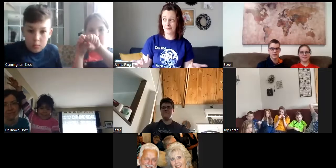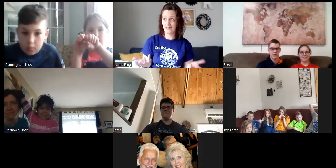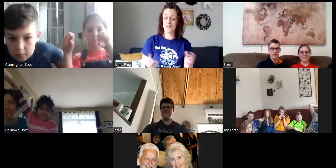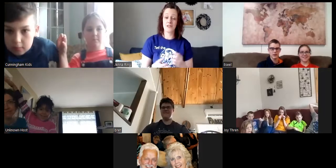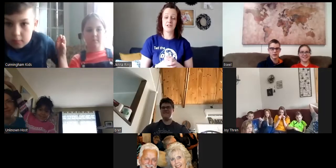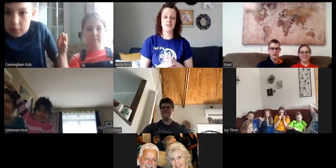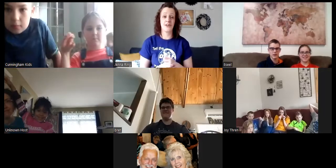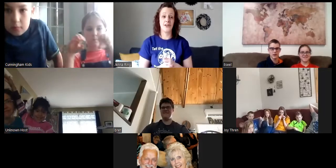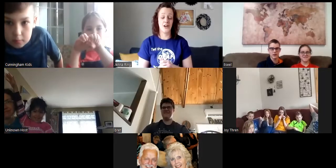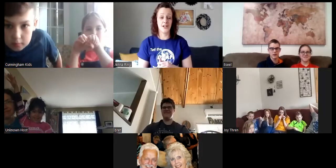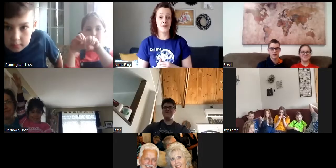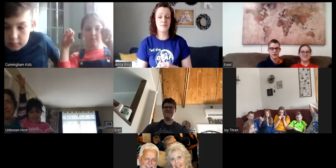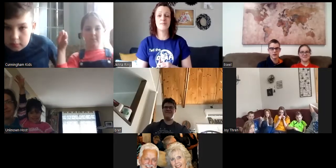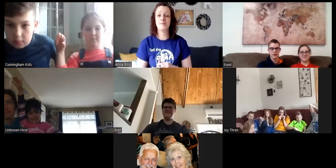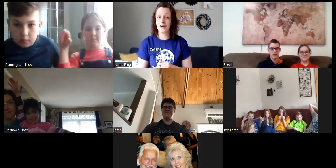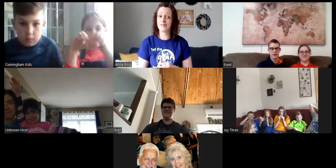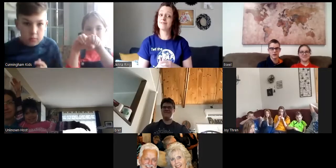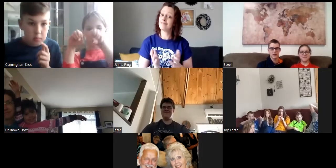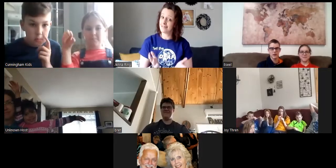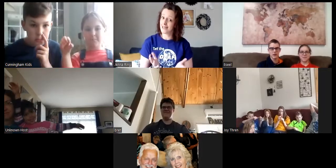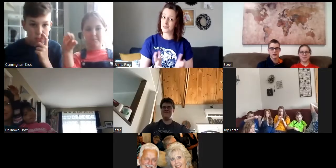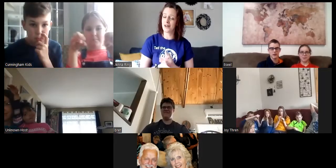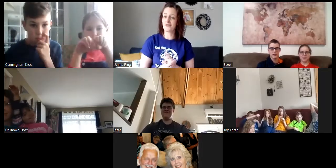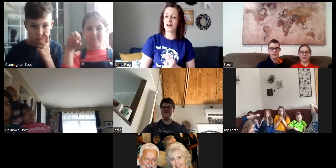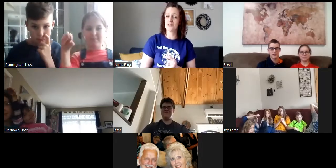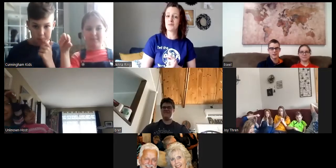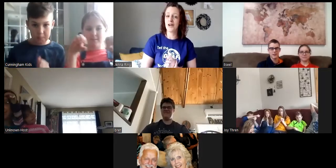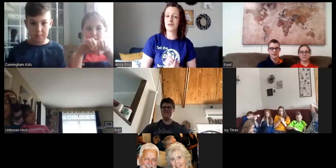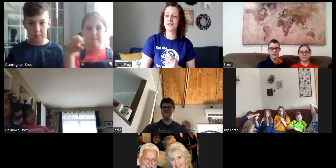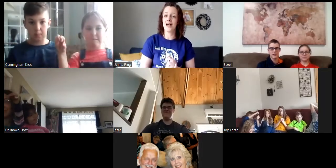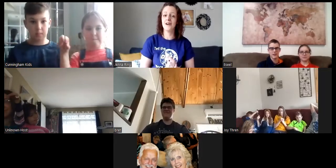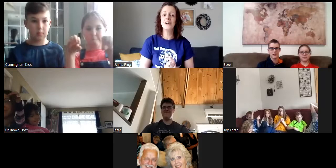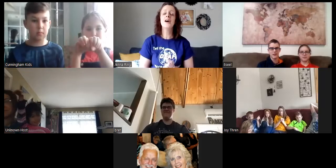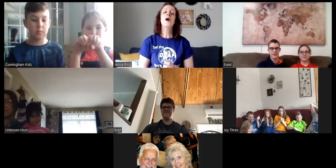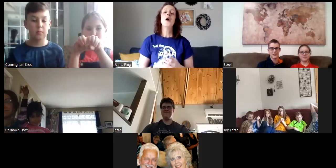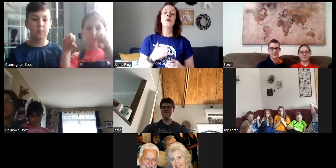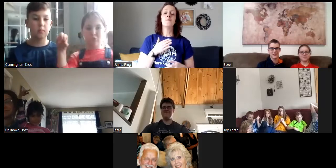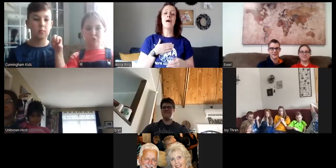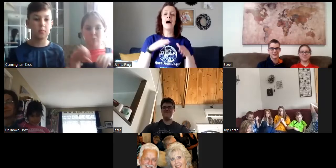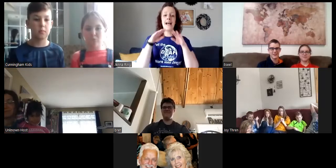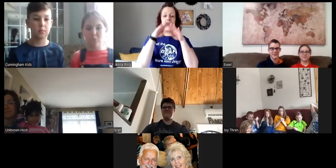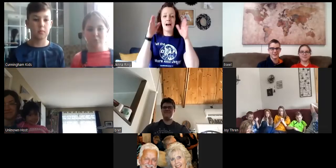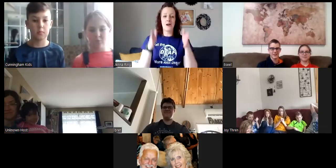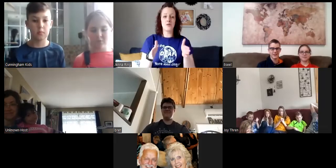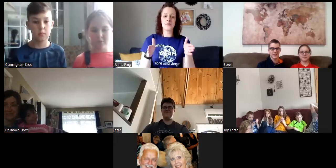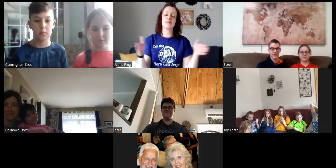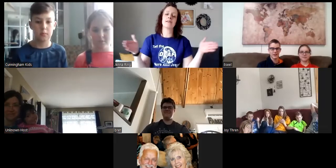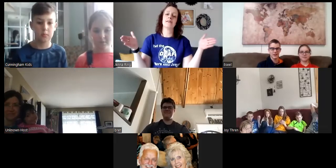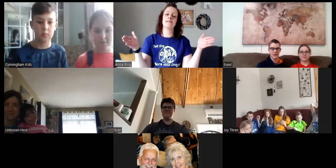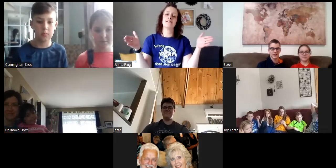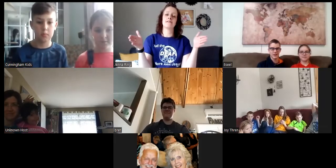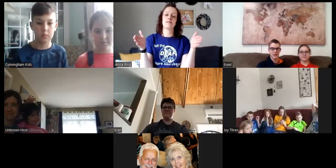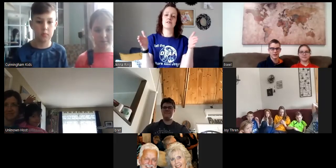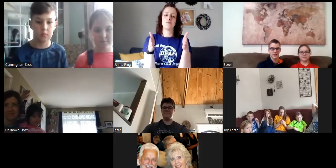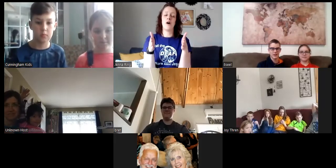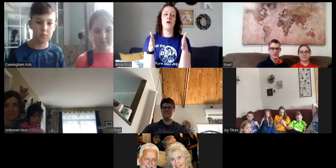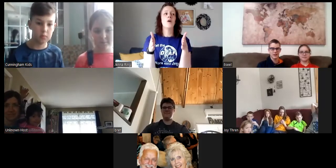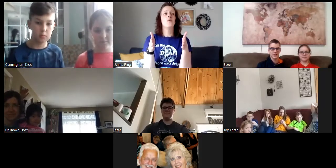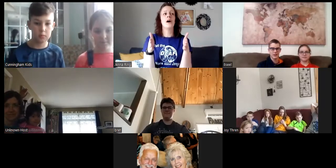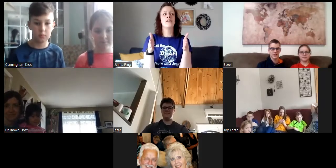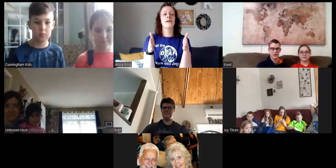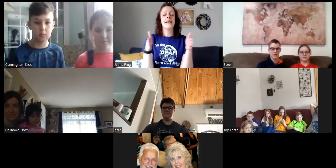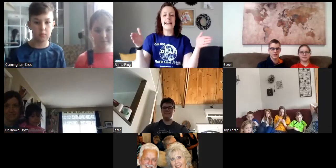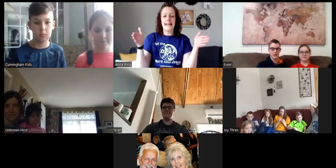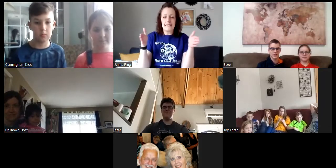them, which is very odd, but they do have a sizable house now. My house is